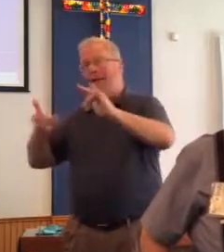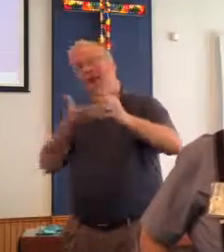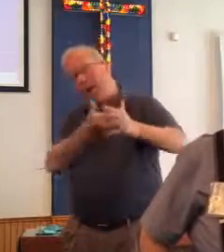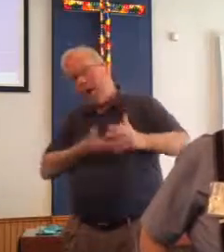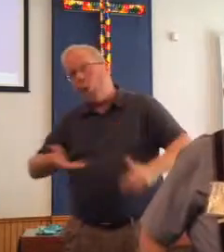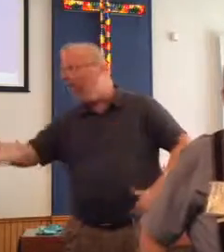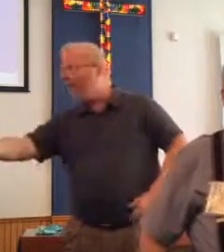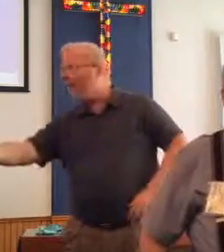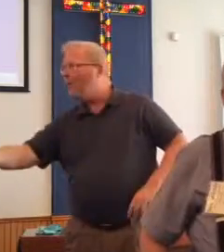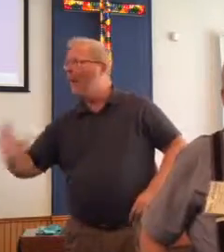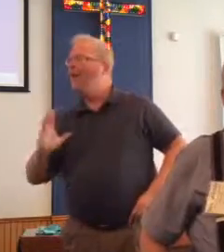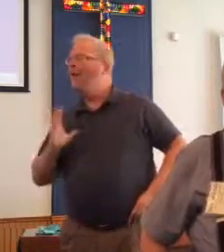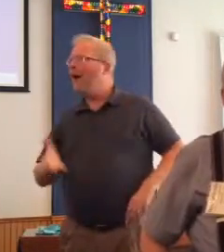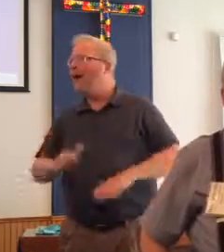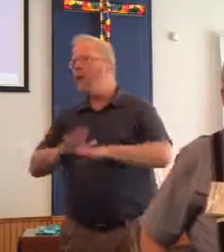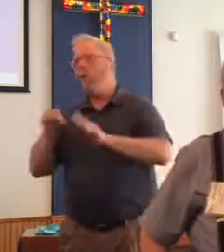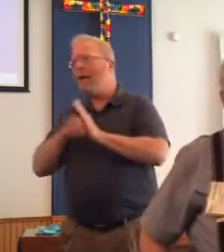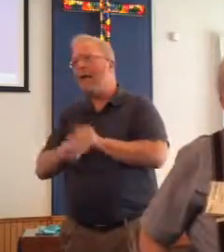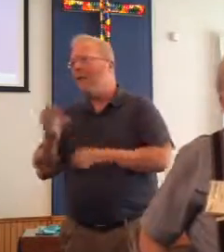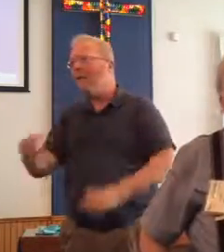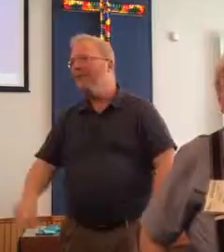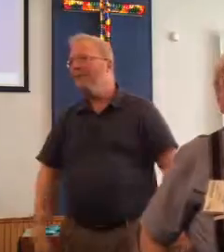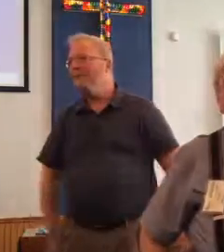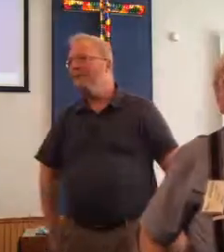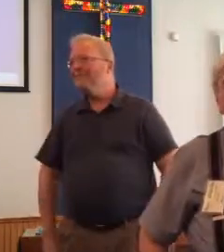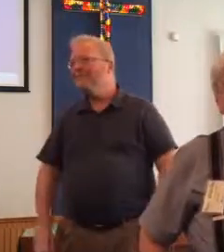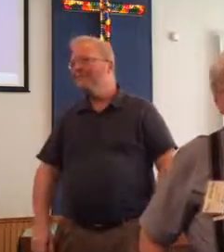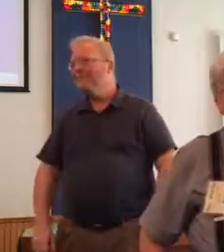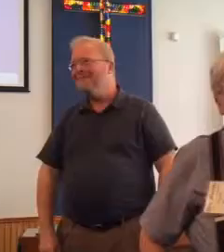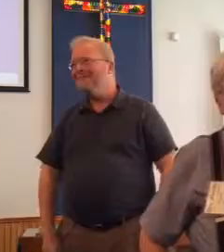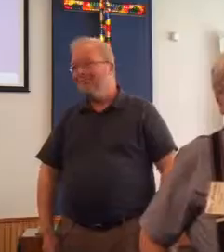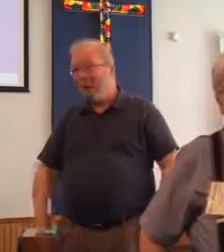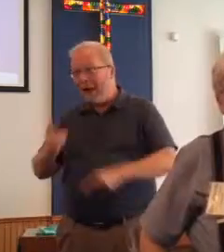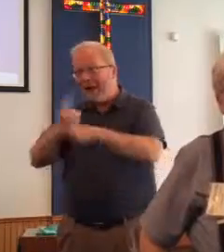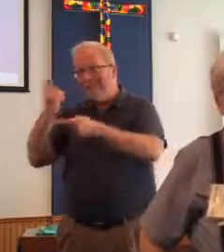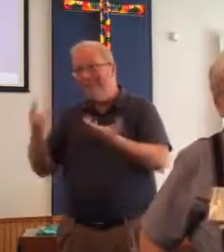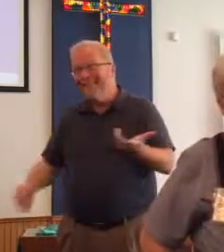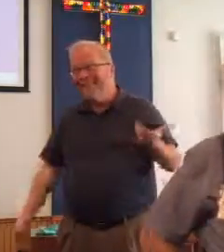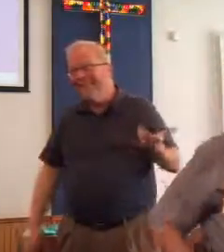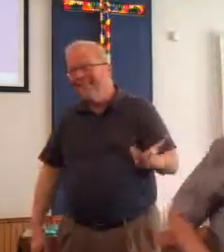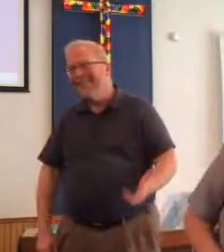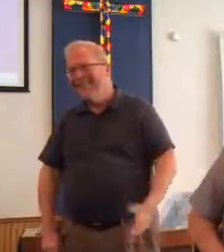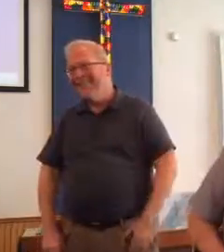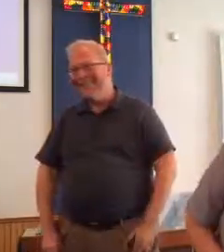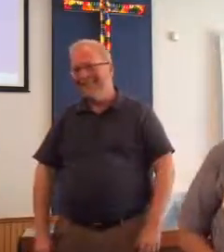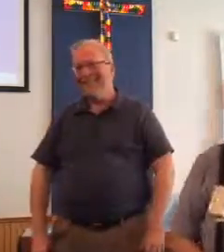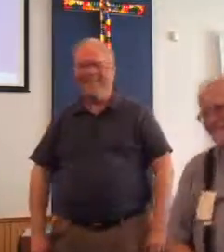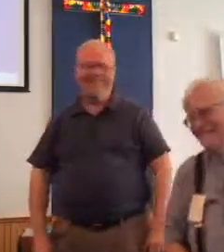peg. Amen? Amen.